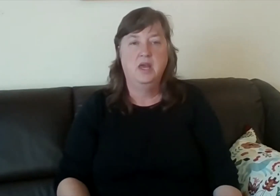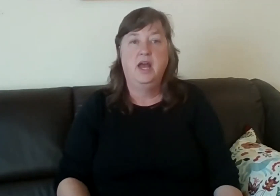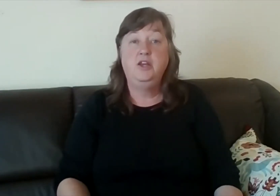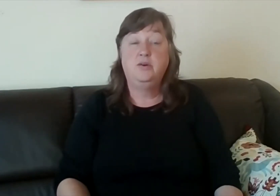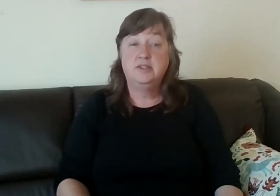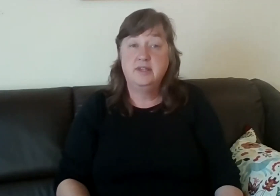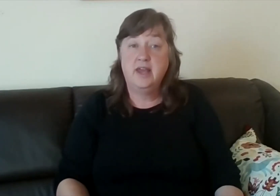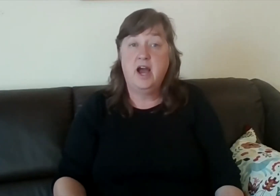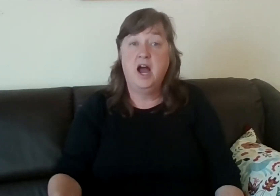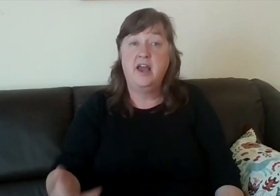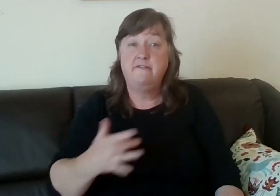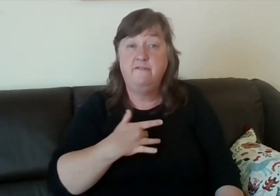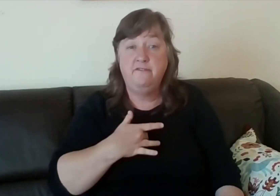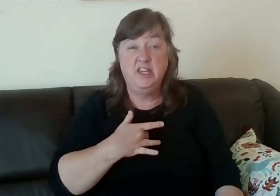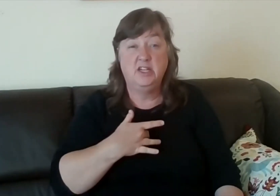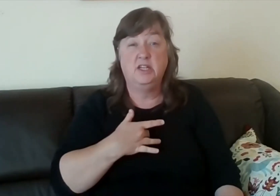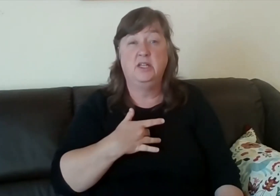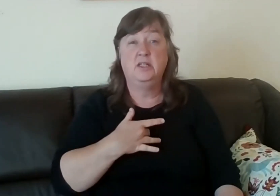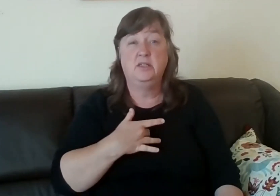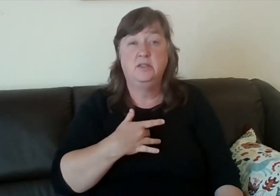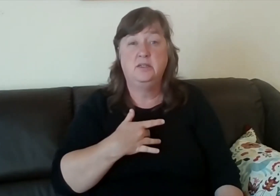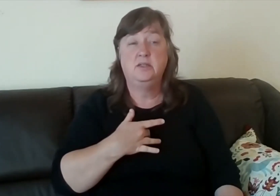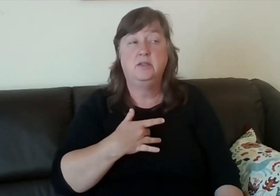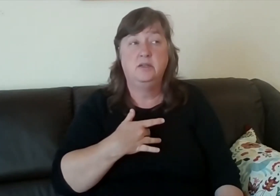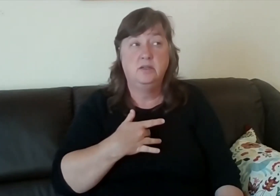And you could say, I feel